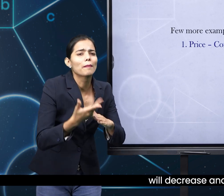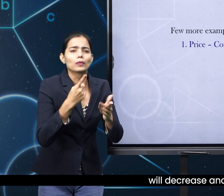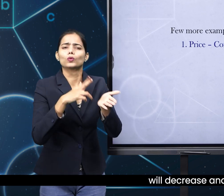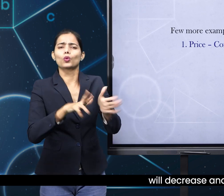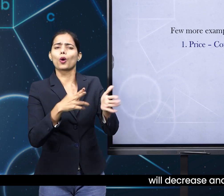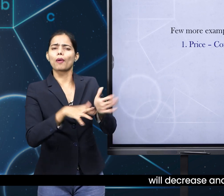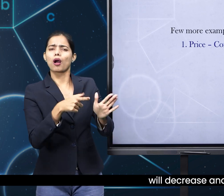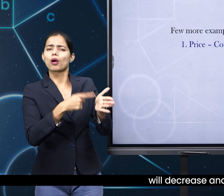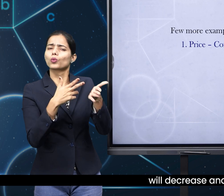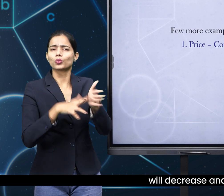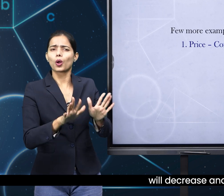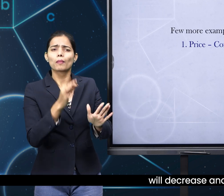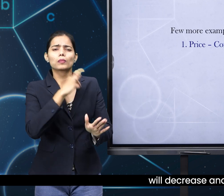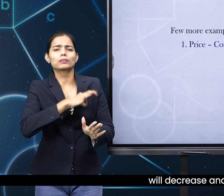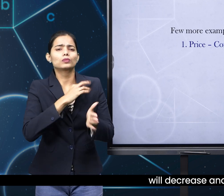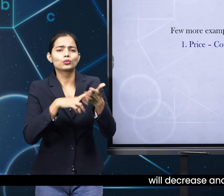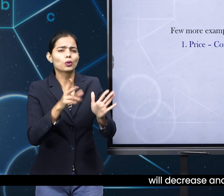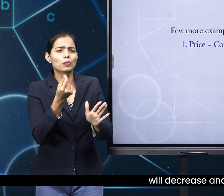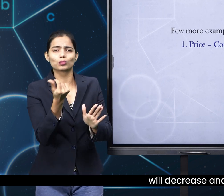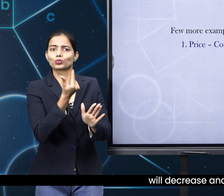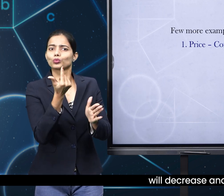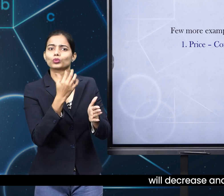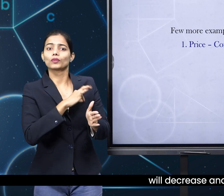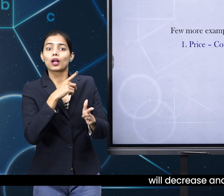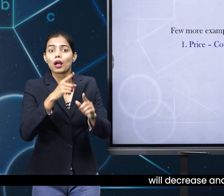consumption will decrease and vice versa.